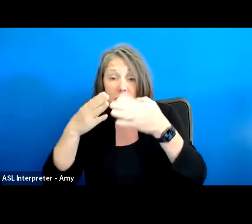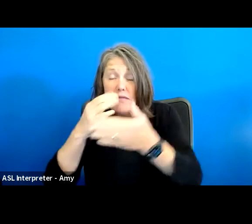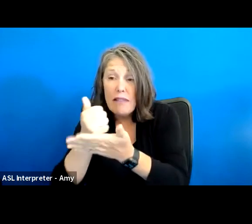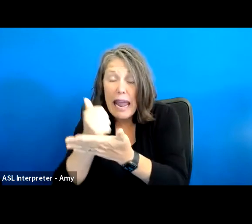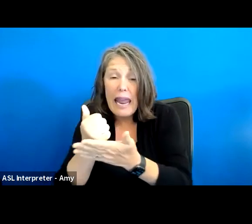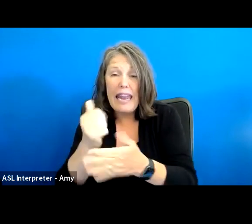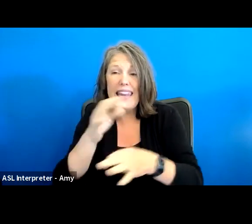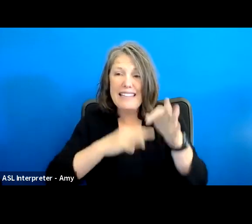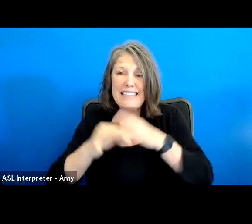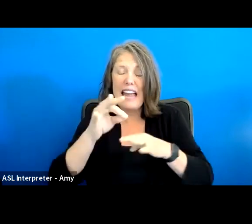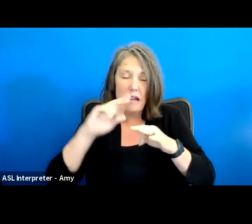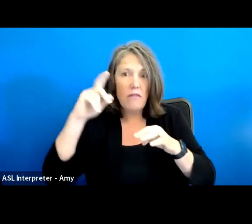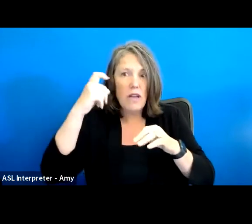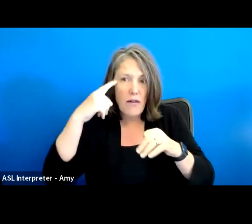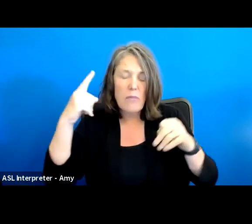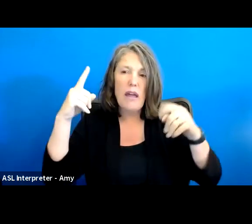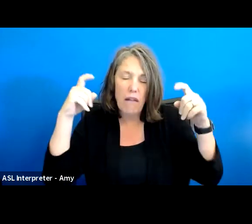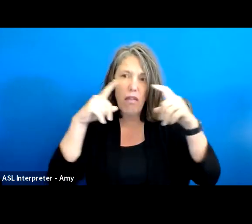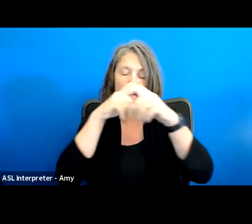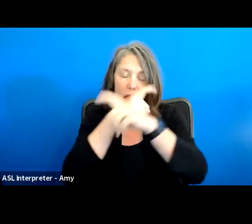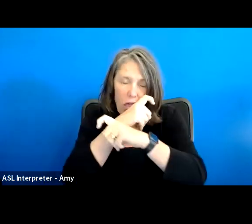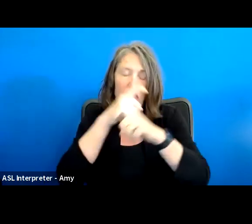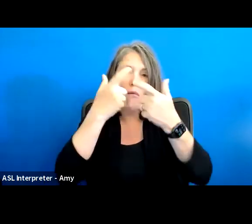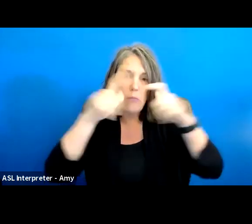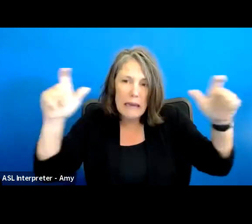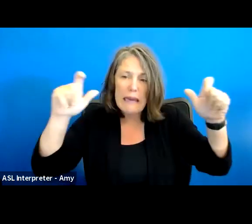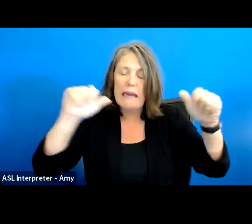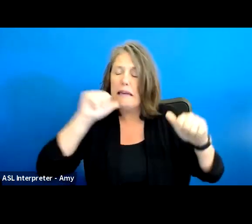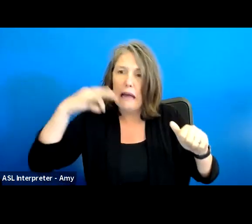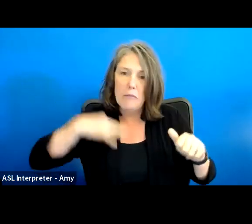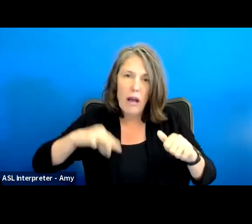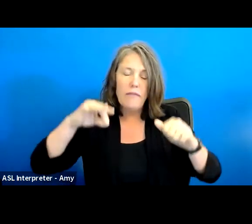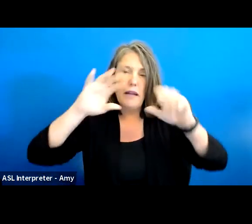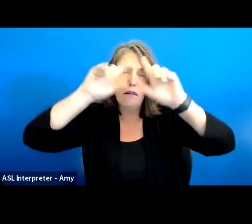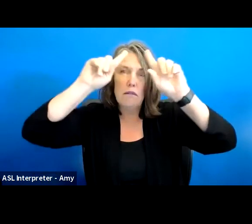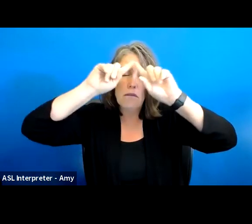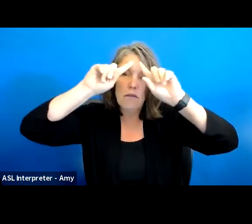of bureaucratic, vague, large nonprofit look at things.